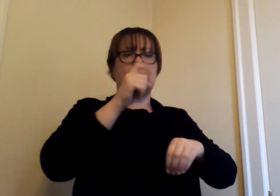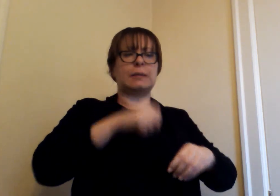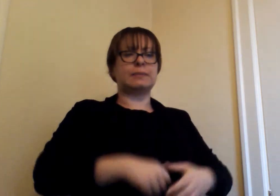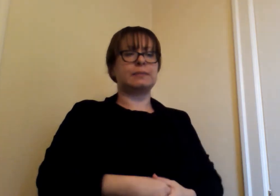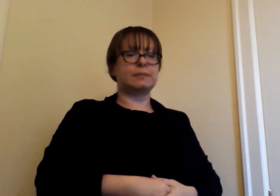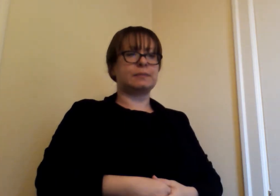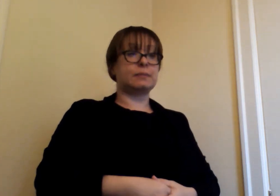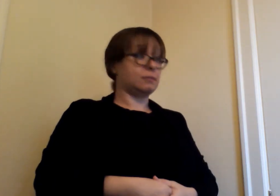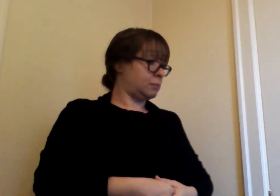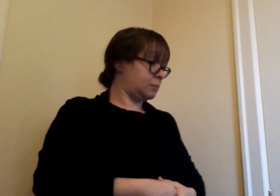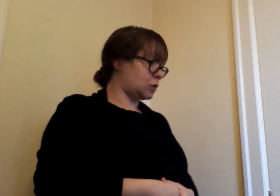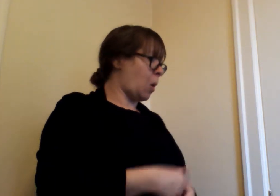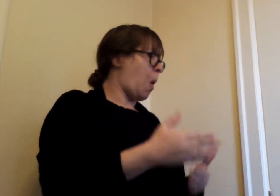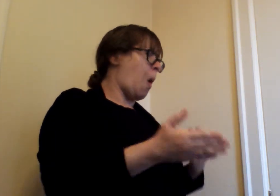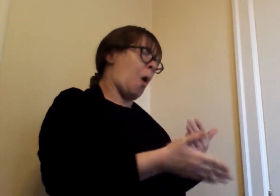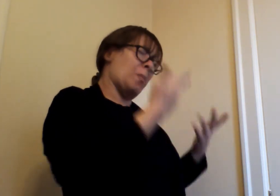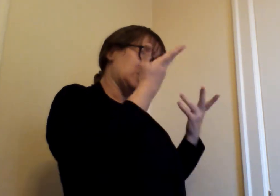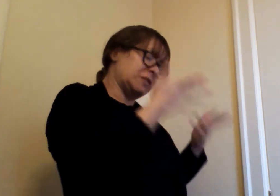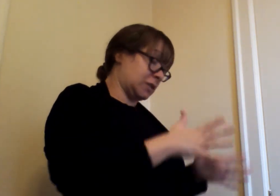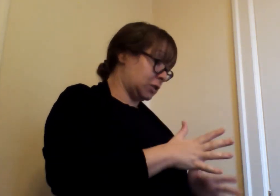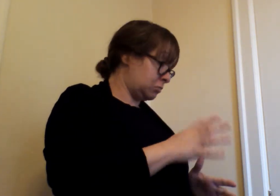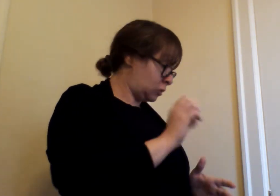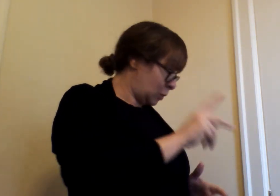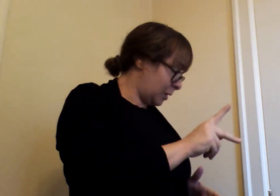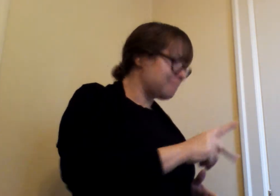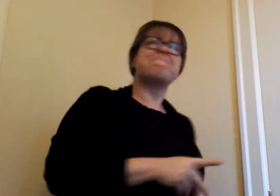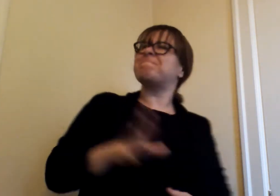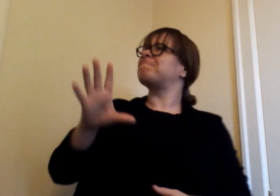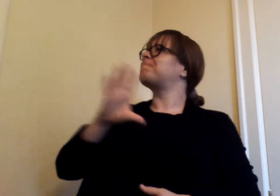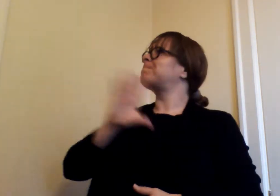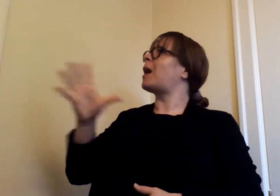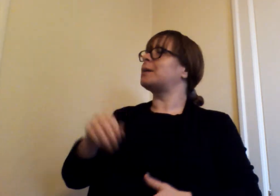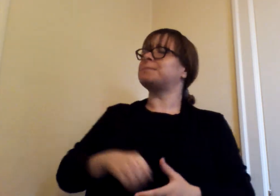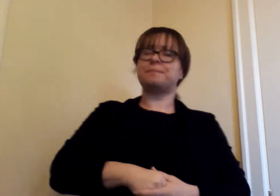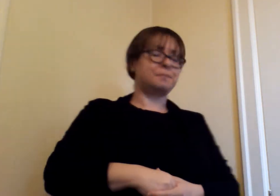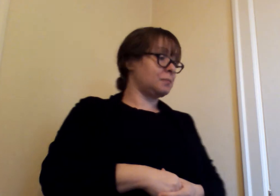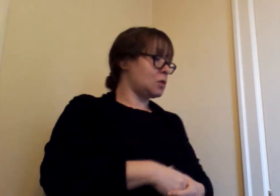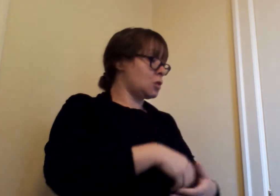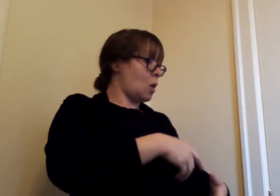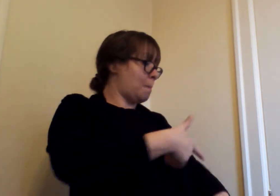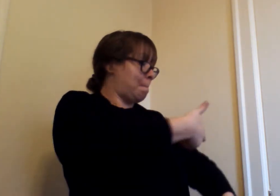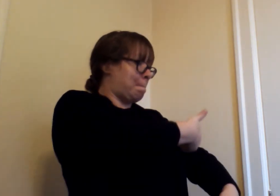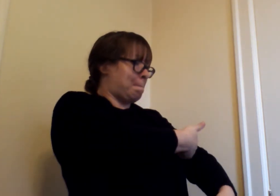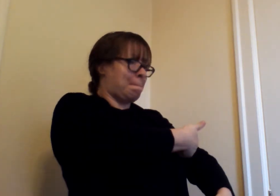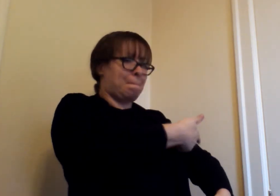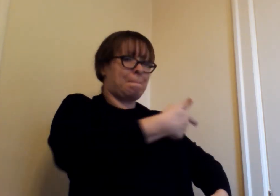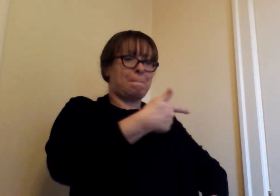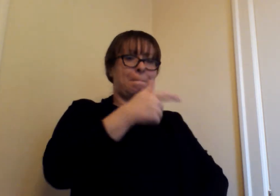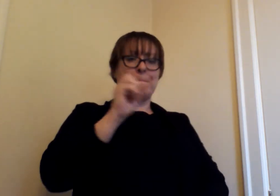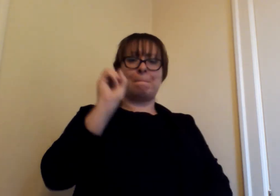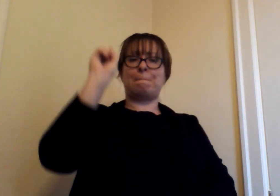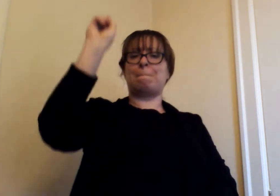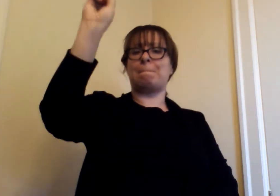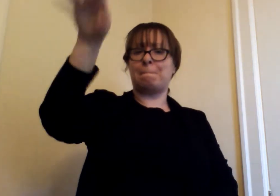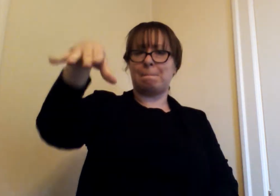Engage the safety device on the needle and use the Sharps device for proper disposal. Applying pressure at the needle entry site immediately